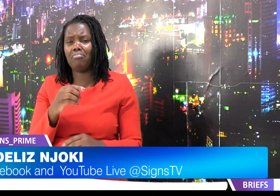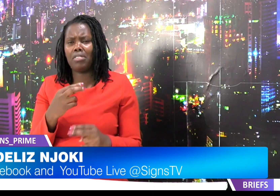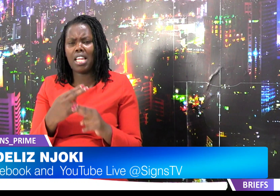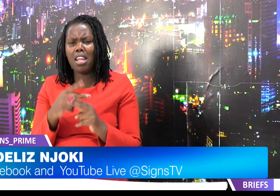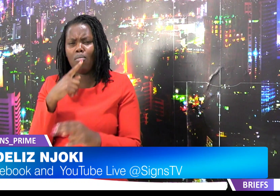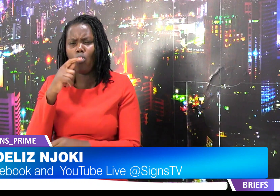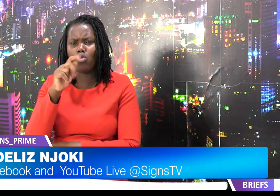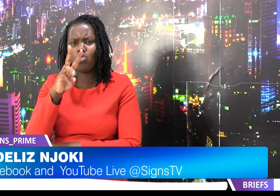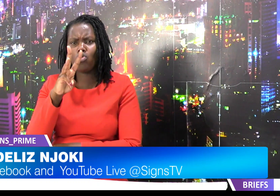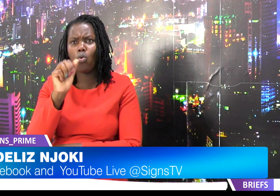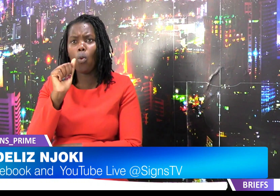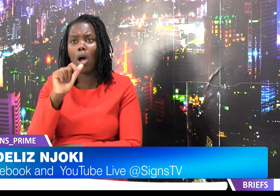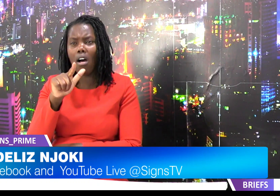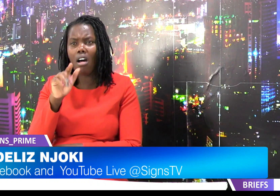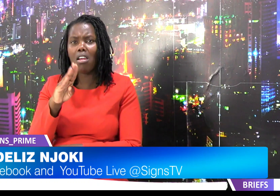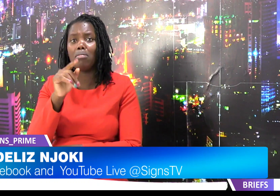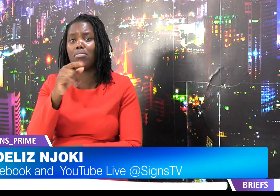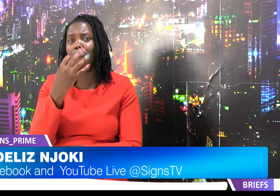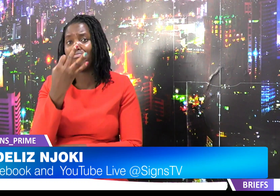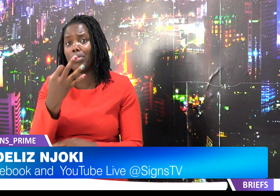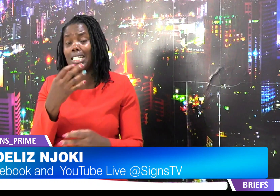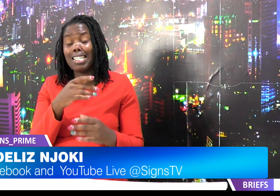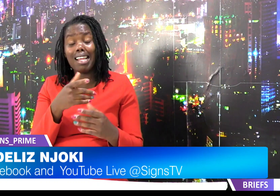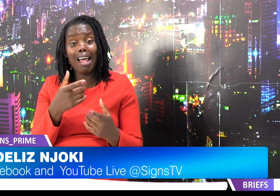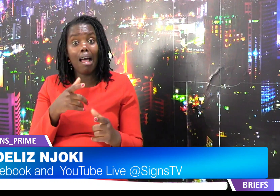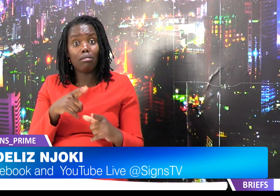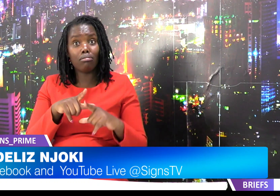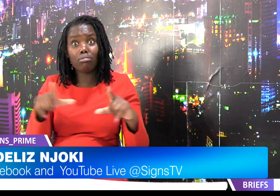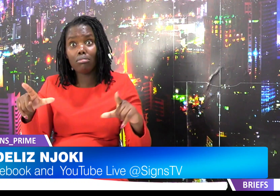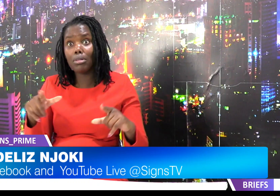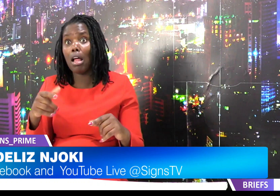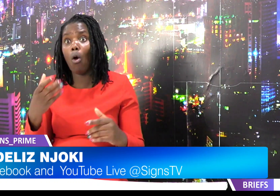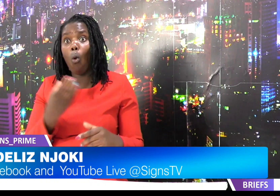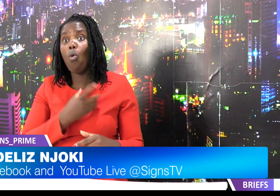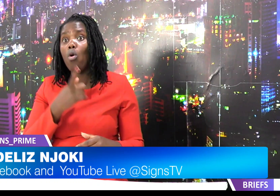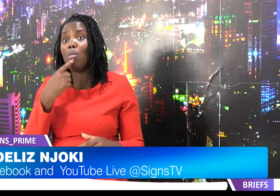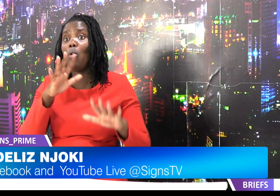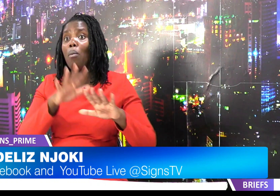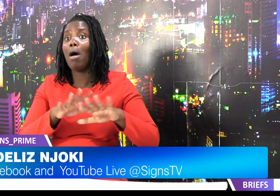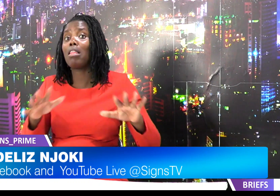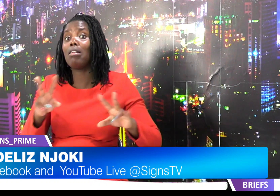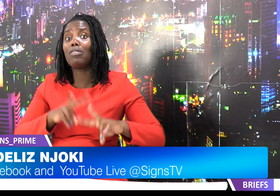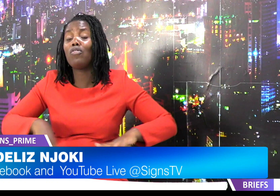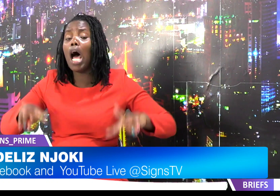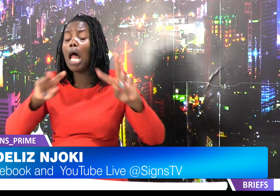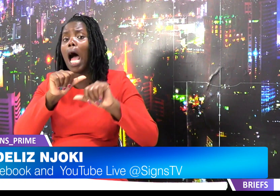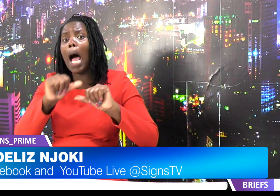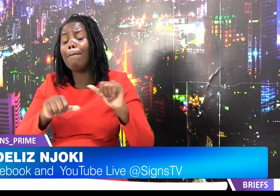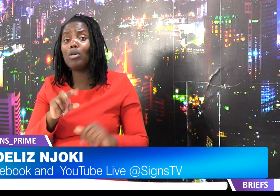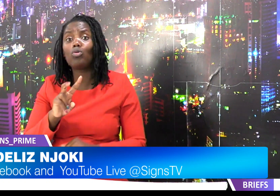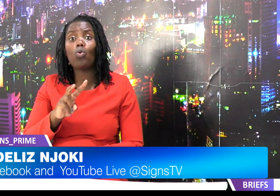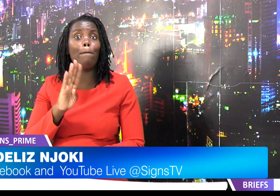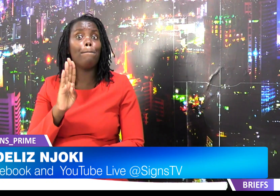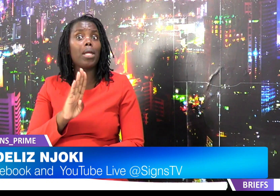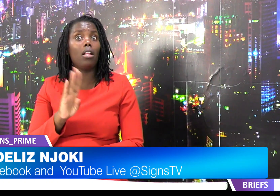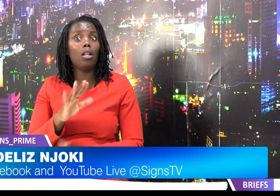According to the Commission Chief Executive Officer, Twalib Mbarak, 3 parcels belonging to the